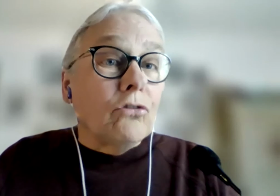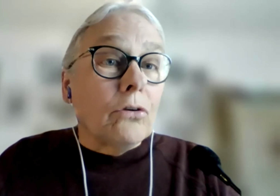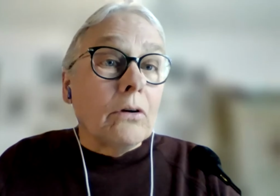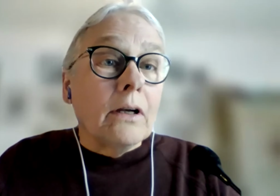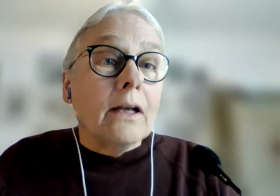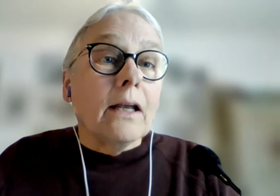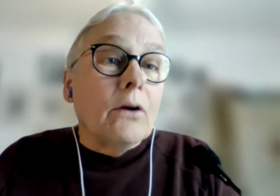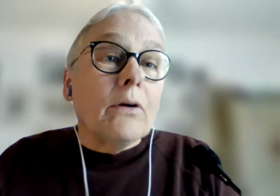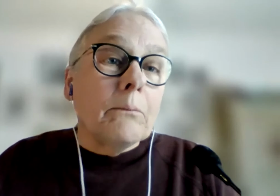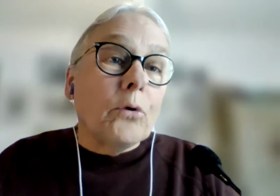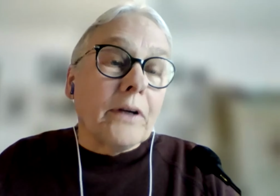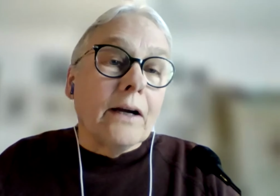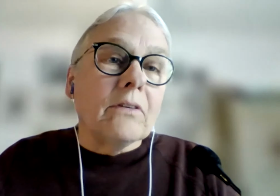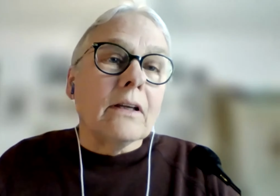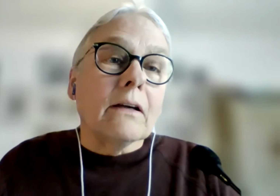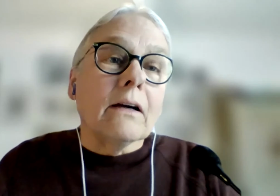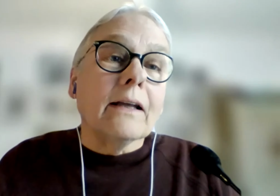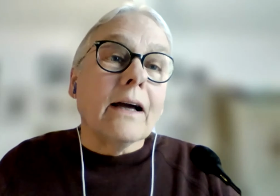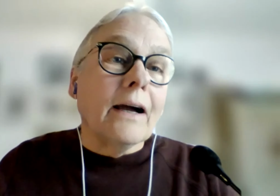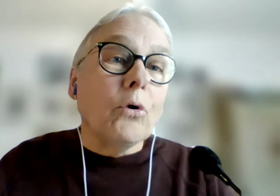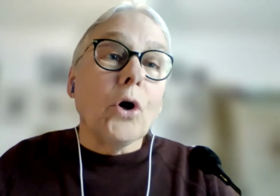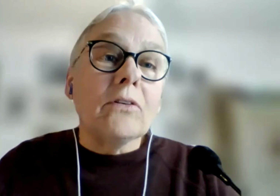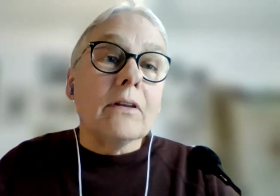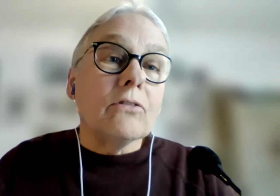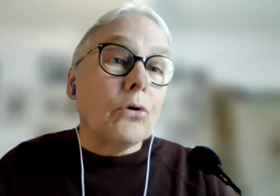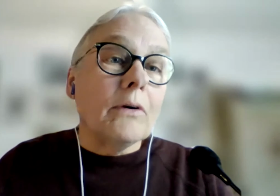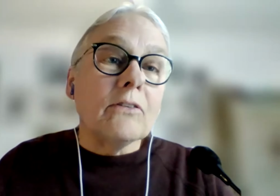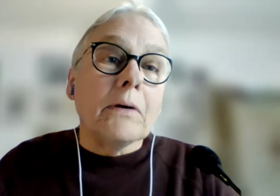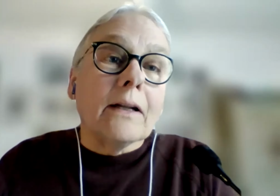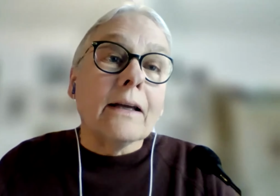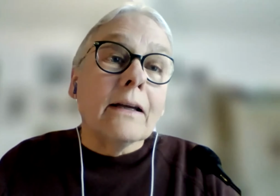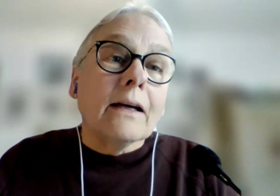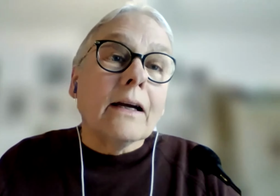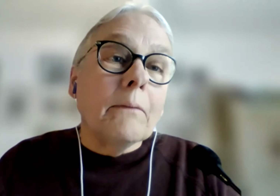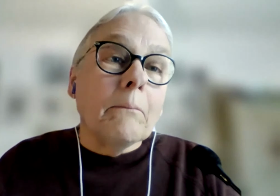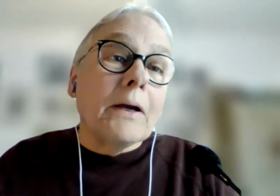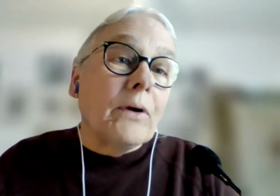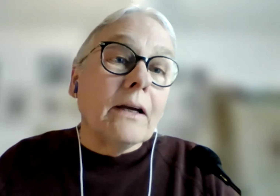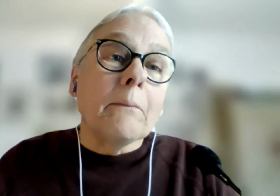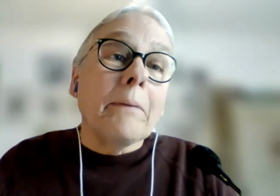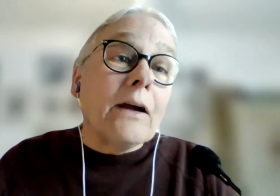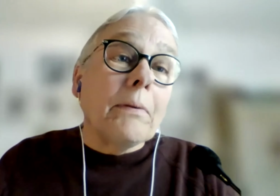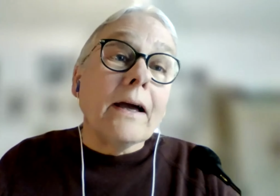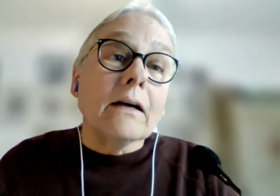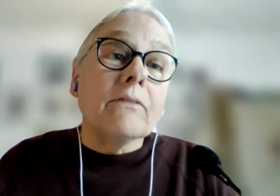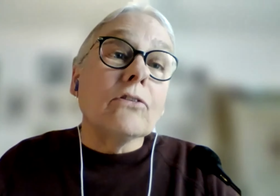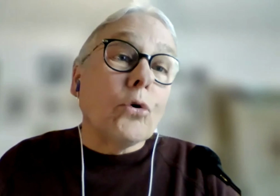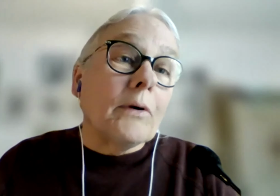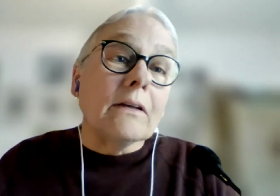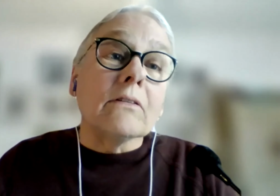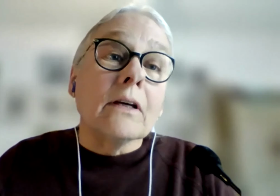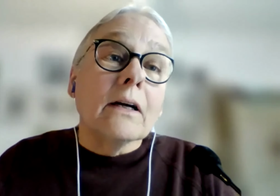without danger here in Boulder County. And I won't go into the stories, but I come bearing a backpack